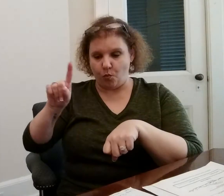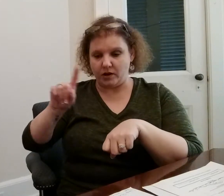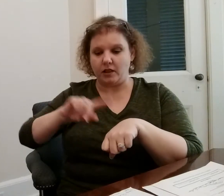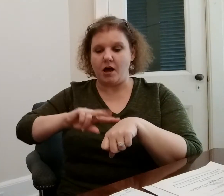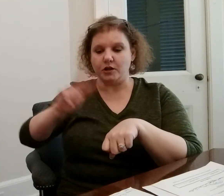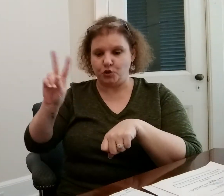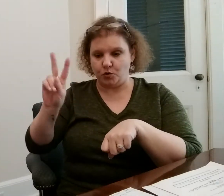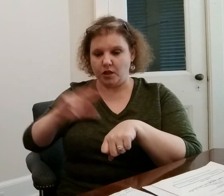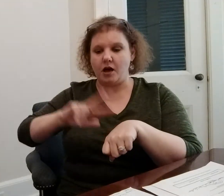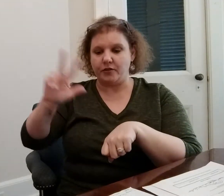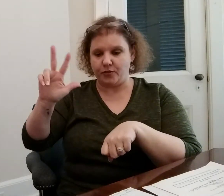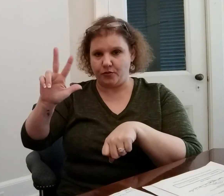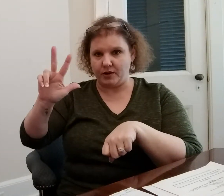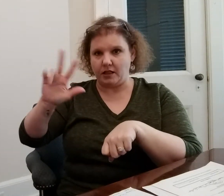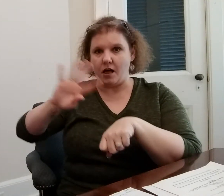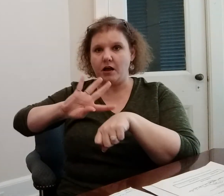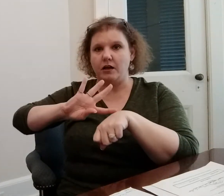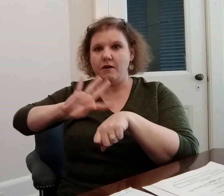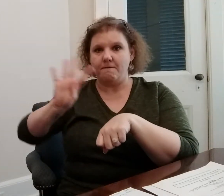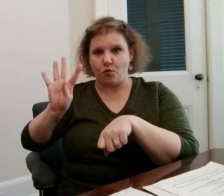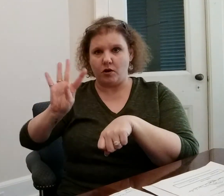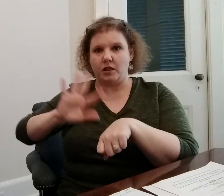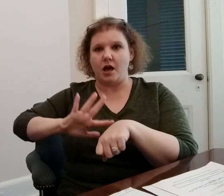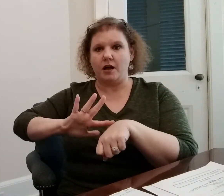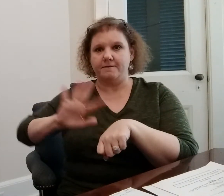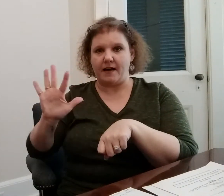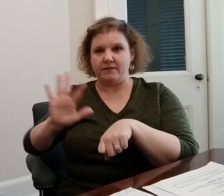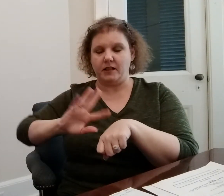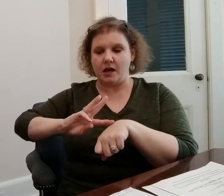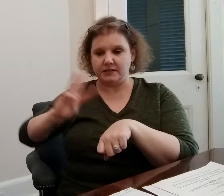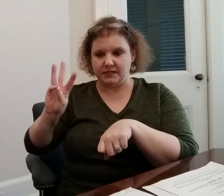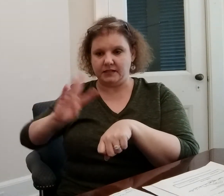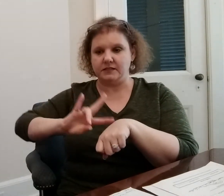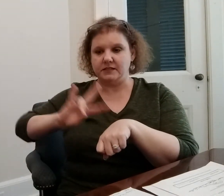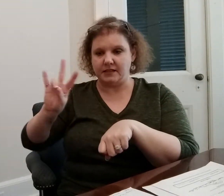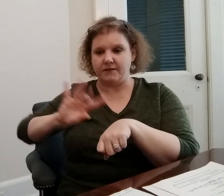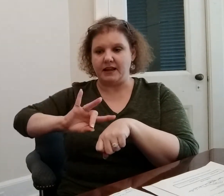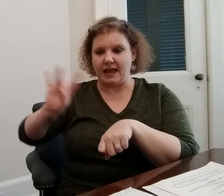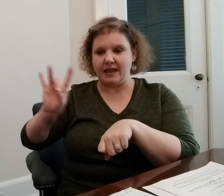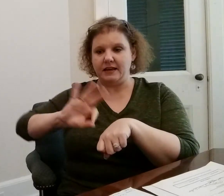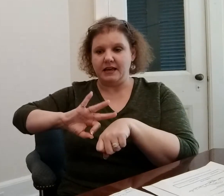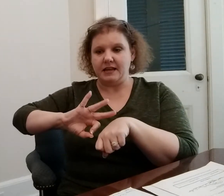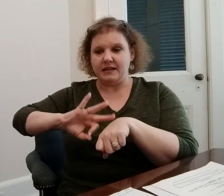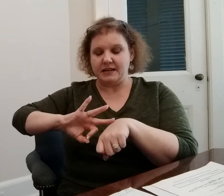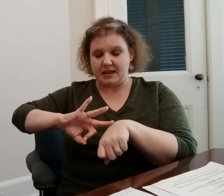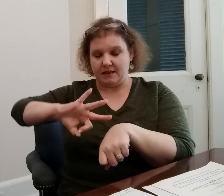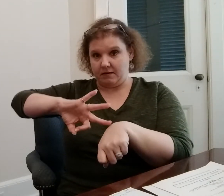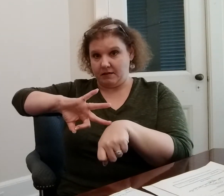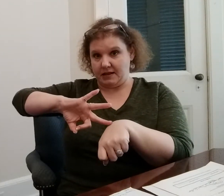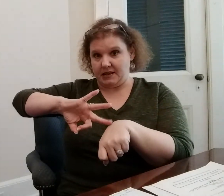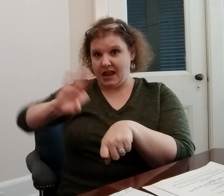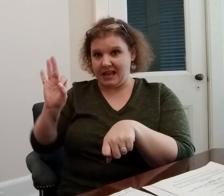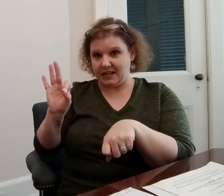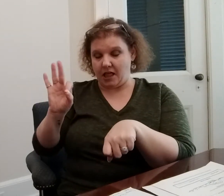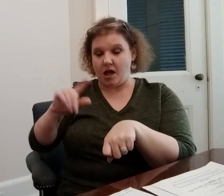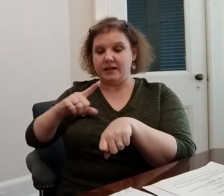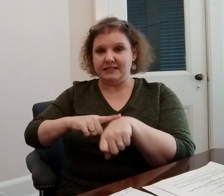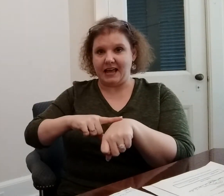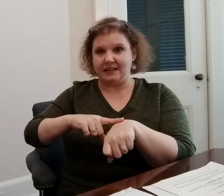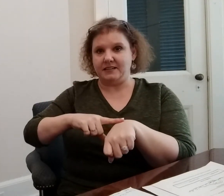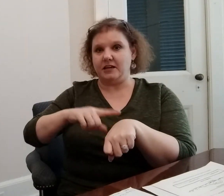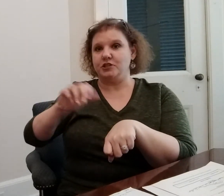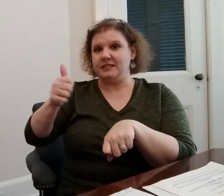uh one o'clock two o'clock three o'clock four o'clock five o'clock six seven eight nine o